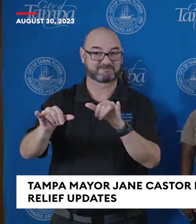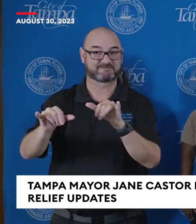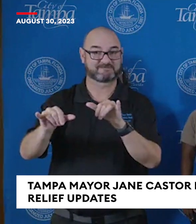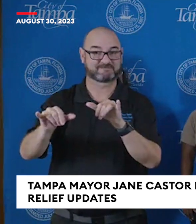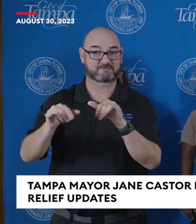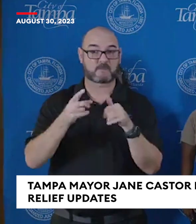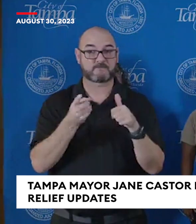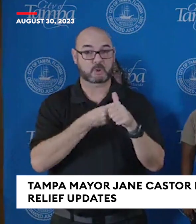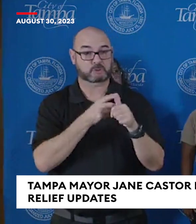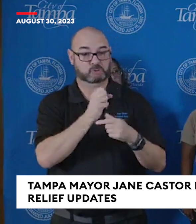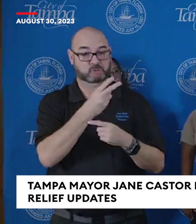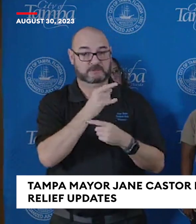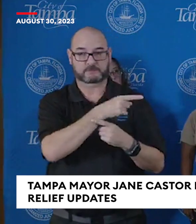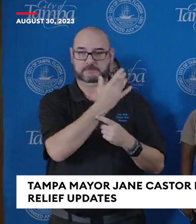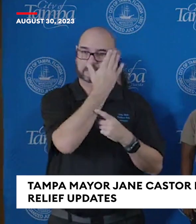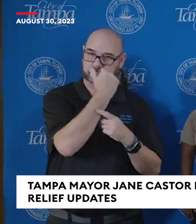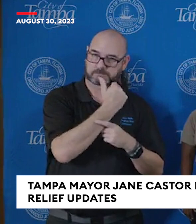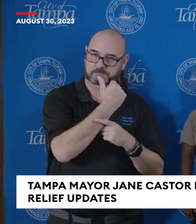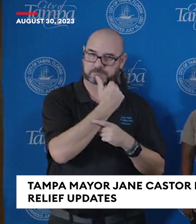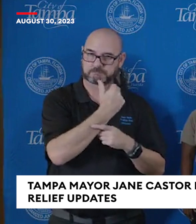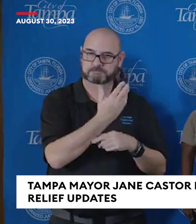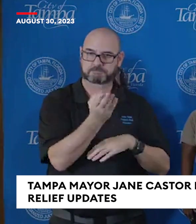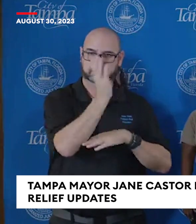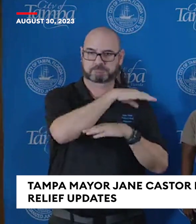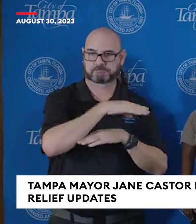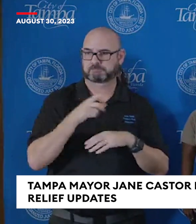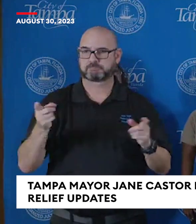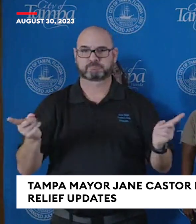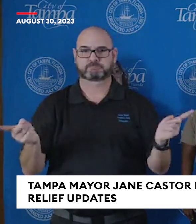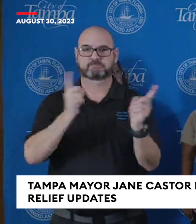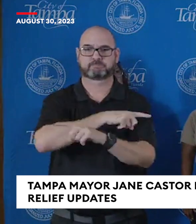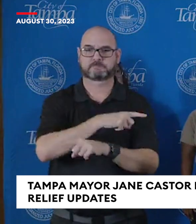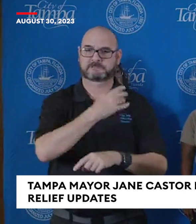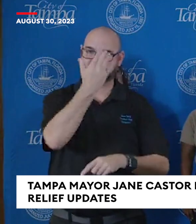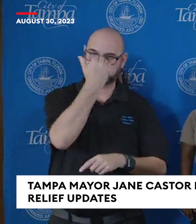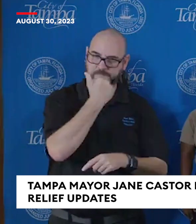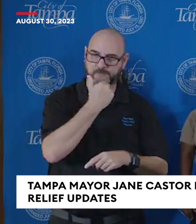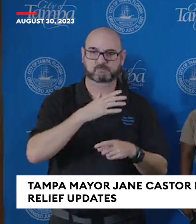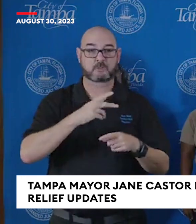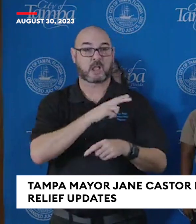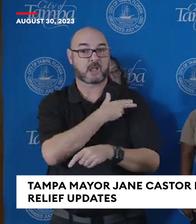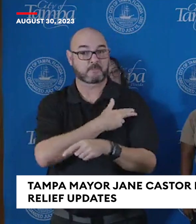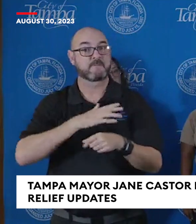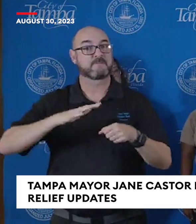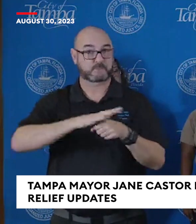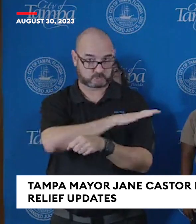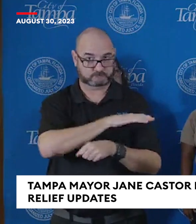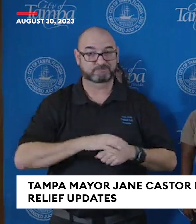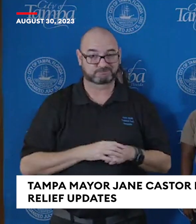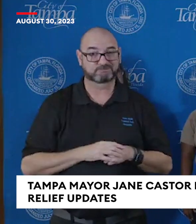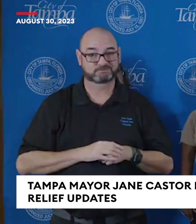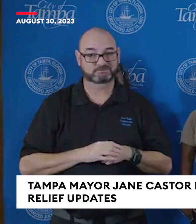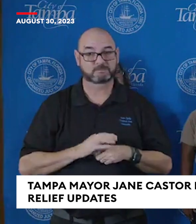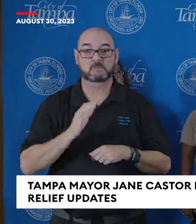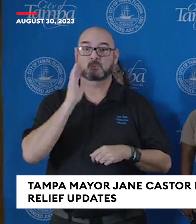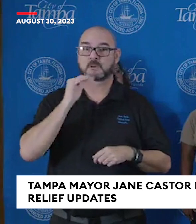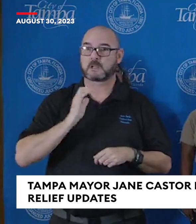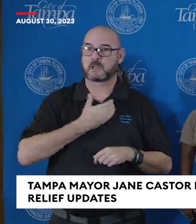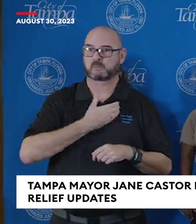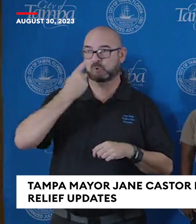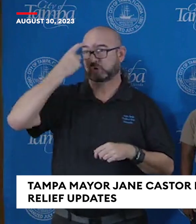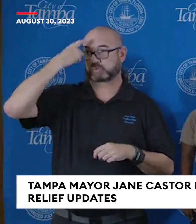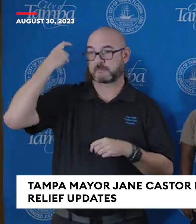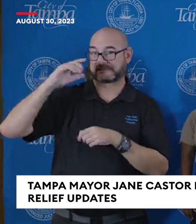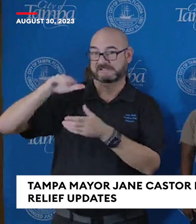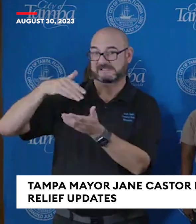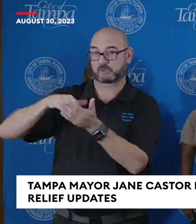The hospital is full. Everyone's aware that is our regional trauma center at that location. So